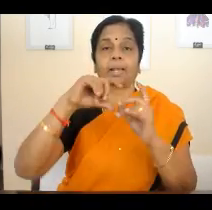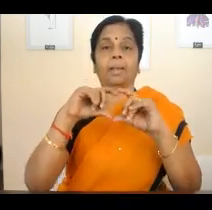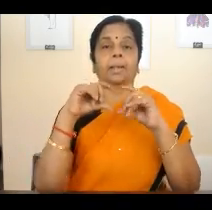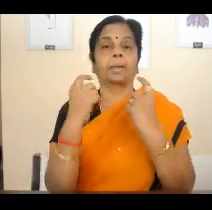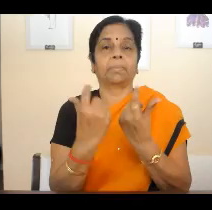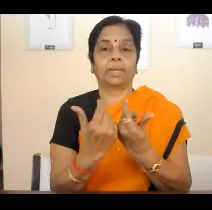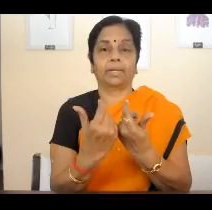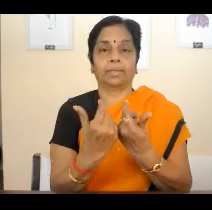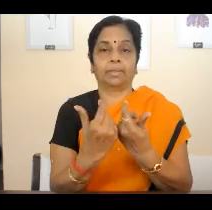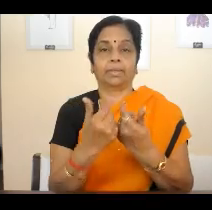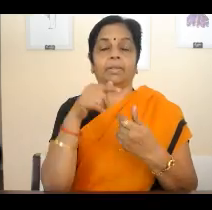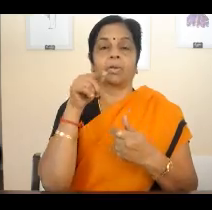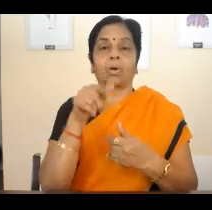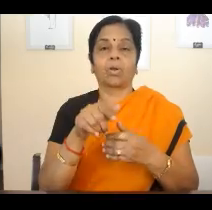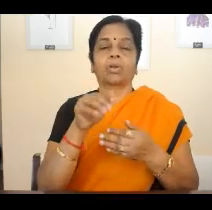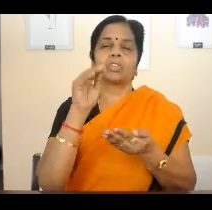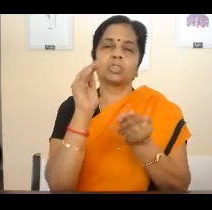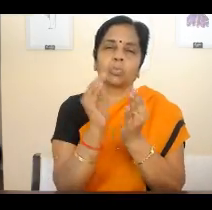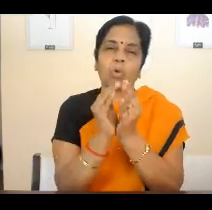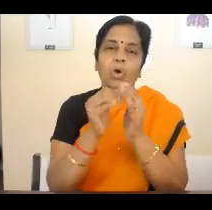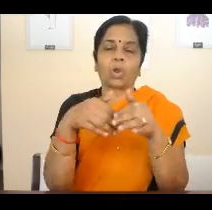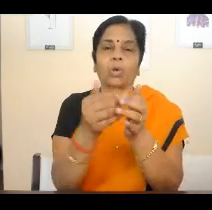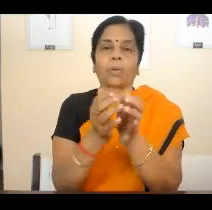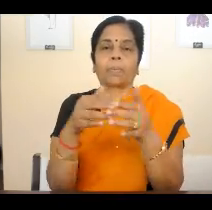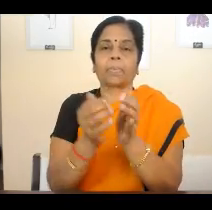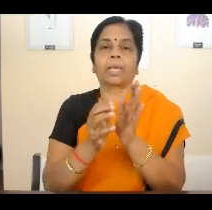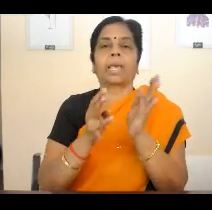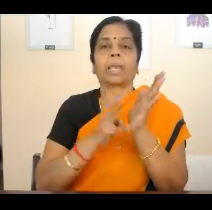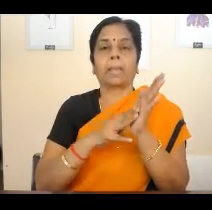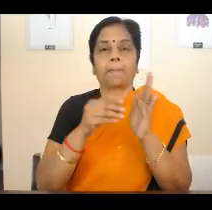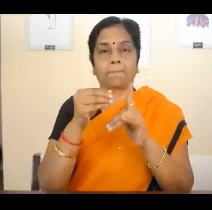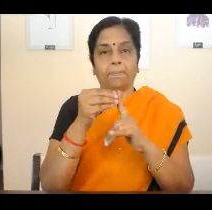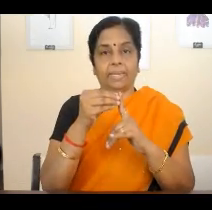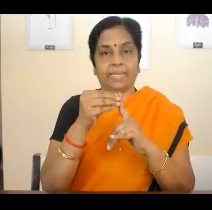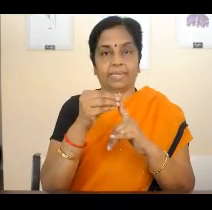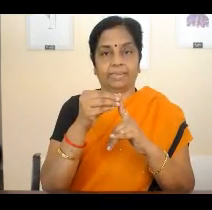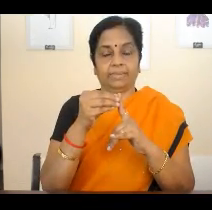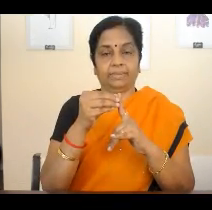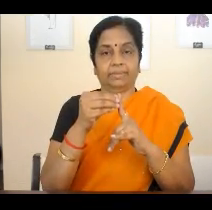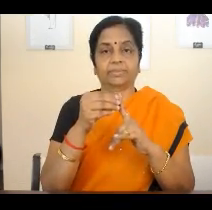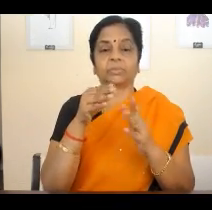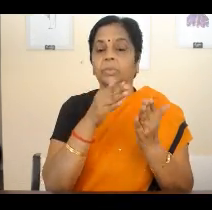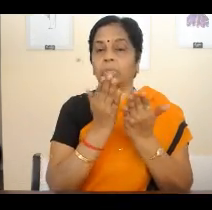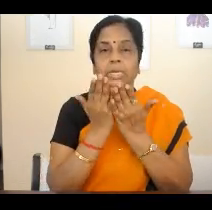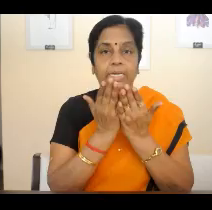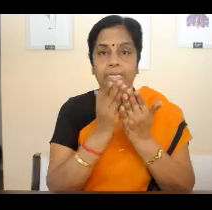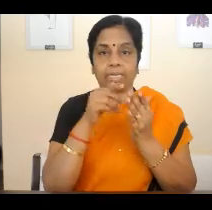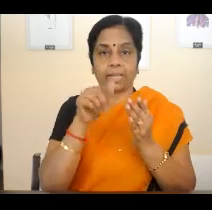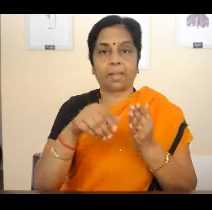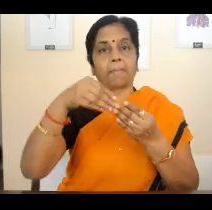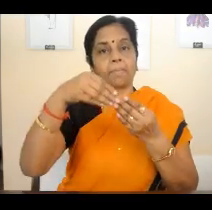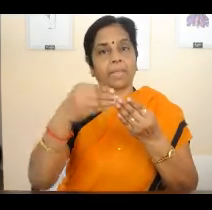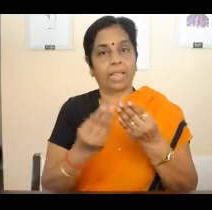The Standing Committee is a smaller group of MPs who read the bill in detail